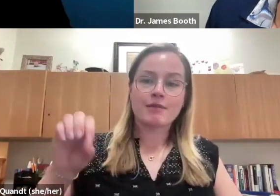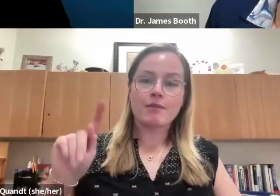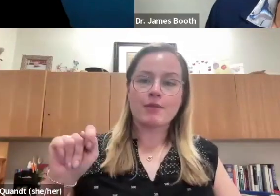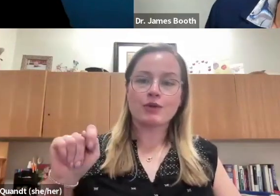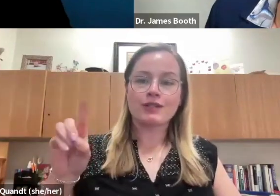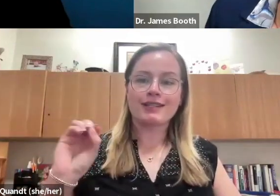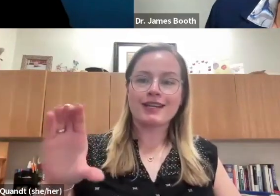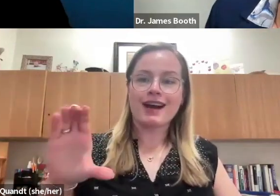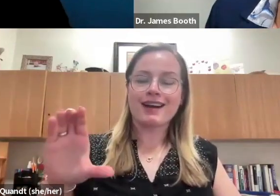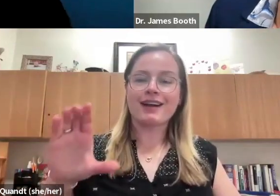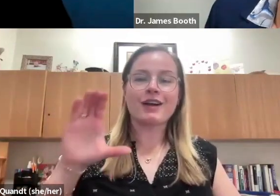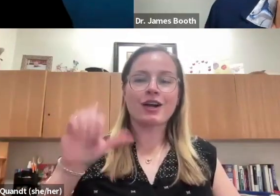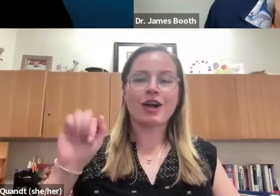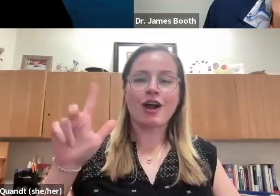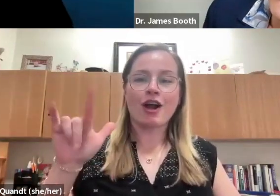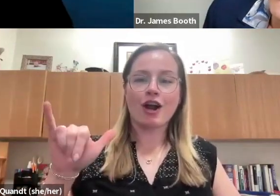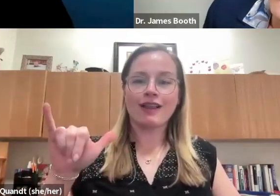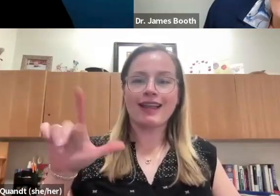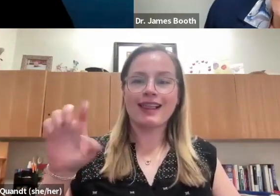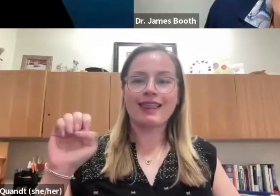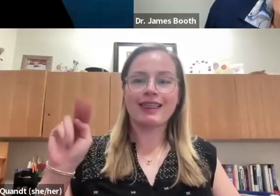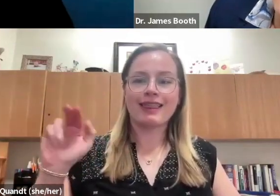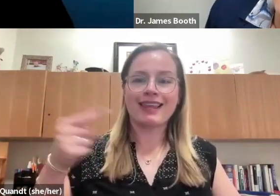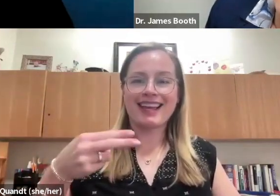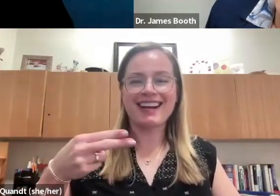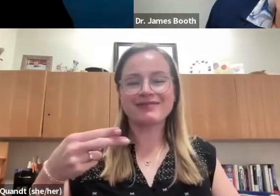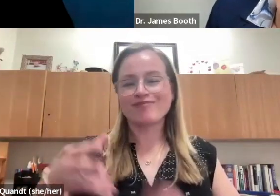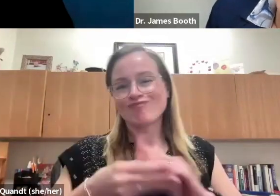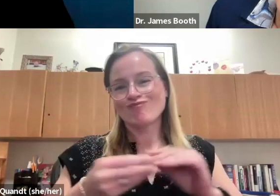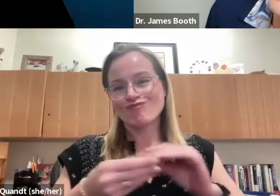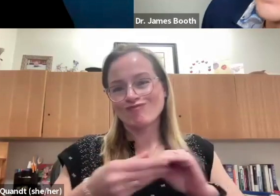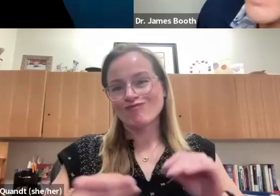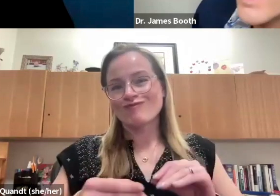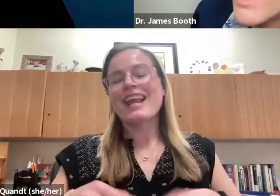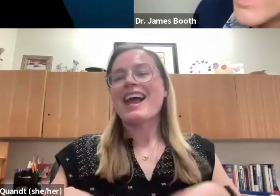And we had one nice comment from your past postdoc, Carly Leanna,